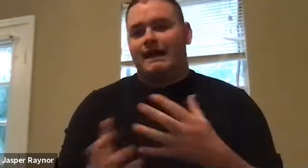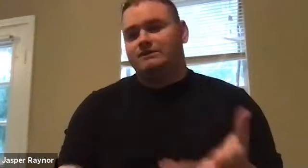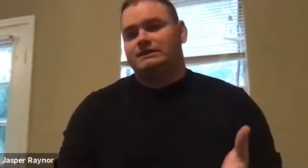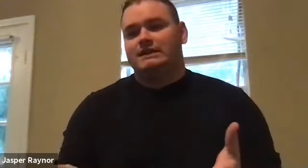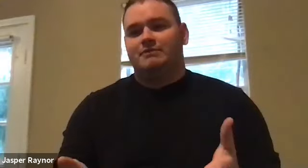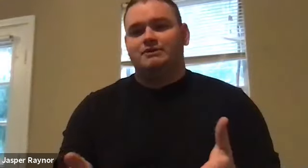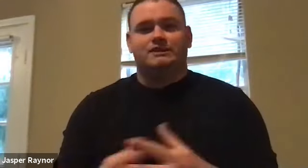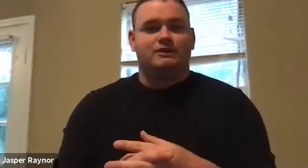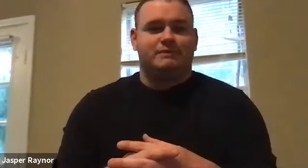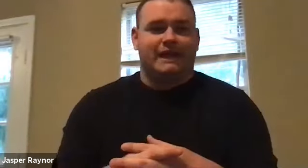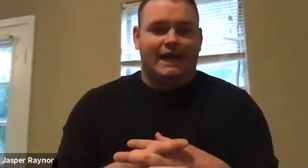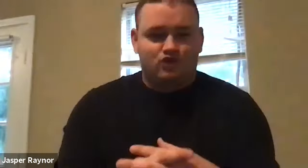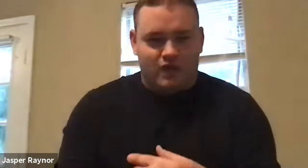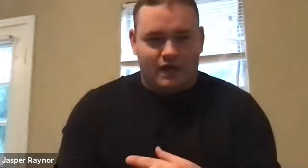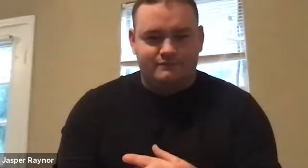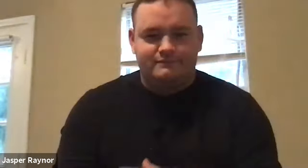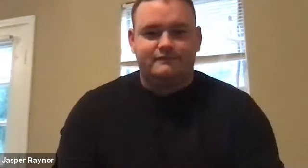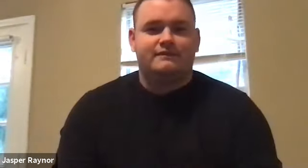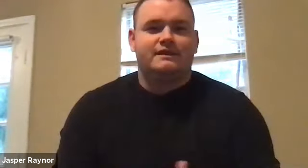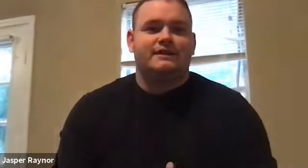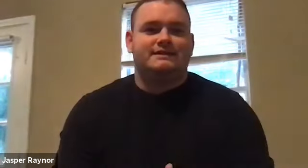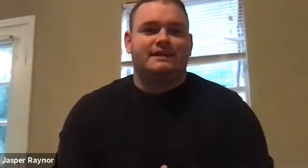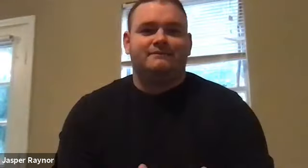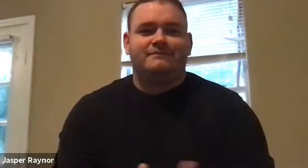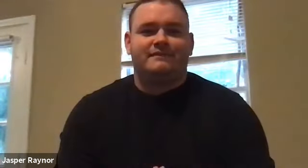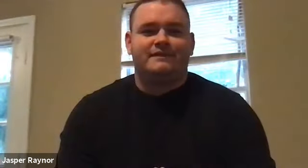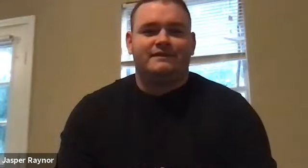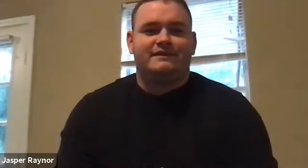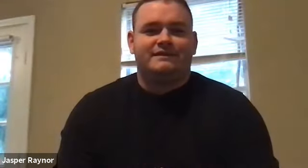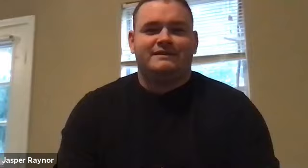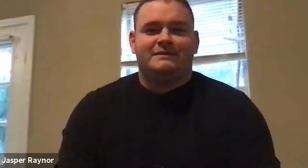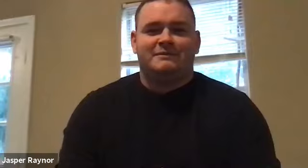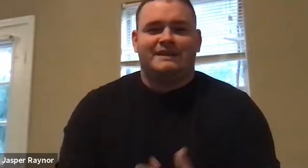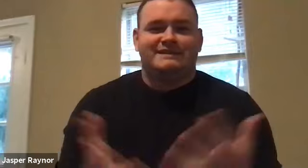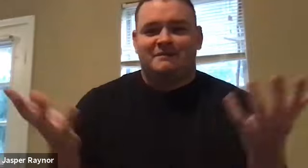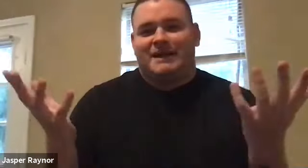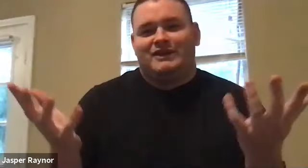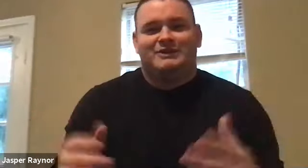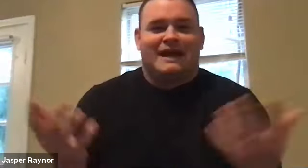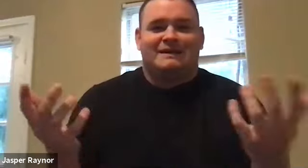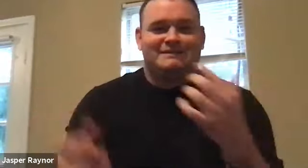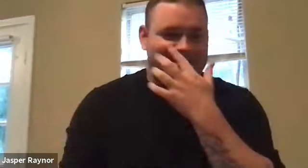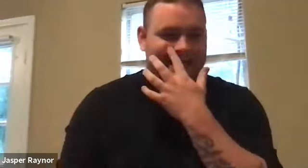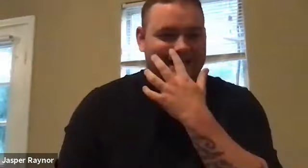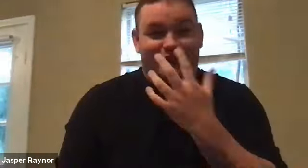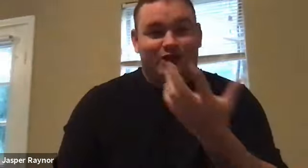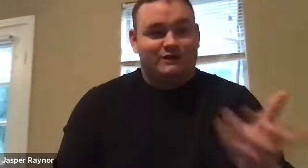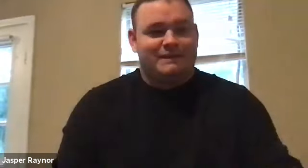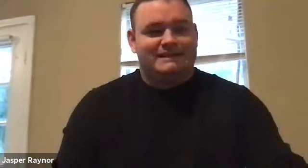haven't seen a deaf person do is be an astronaut. That's it. Because apparently you gotta hear to go to space,